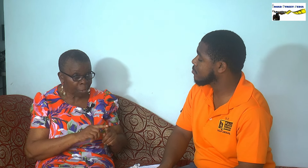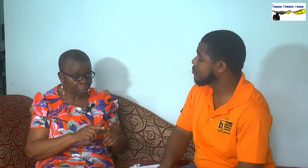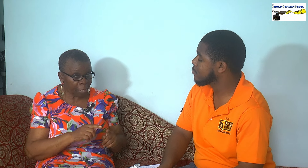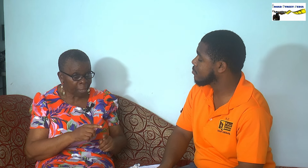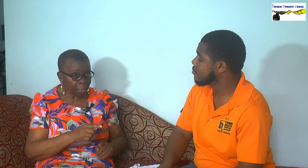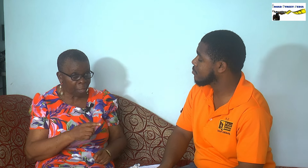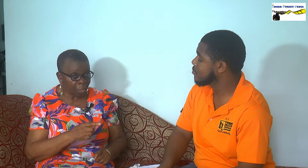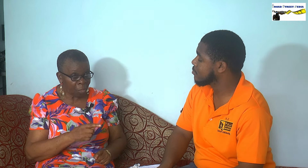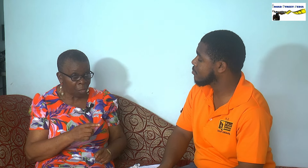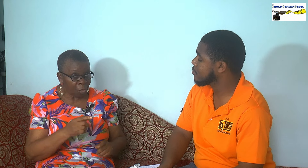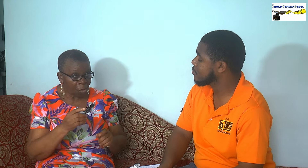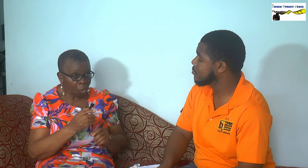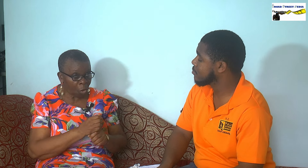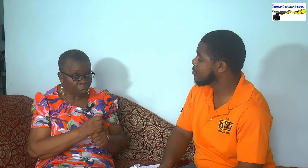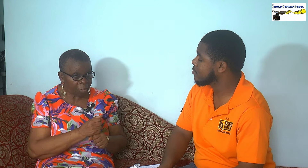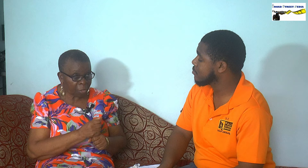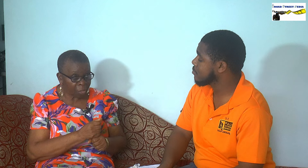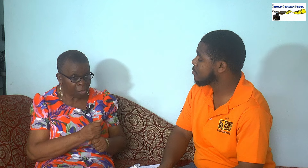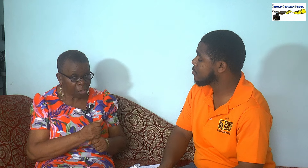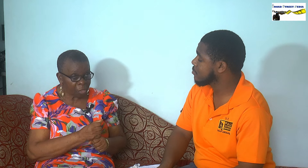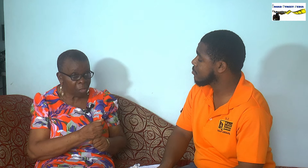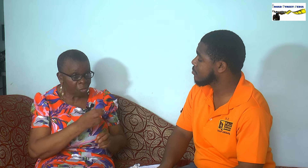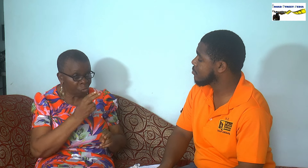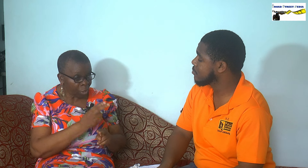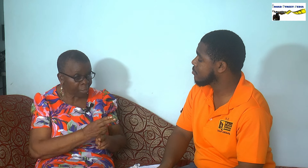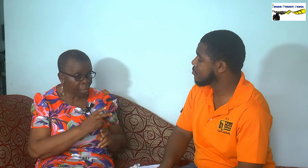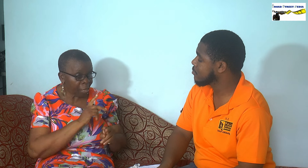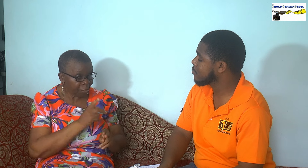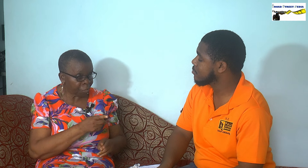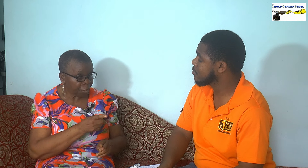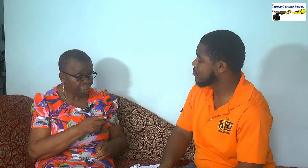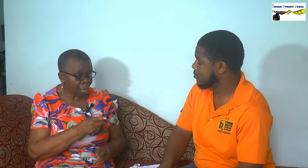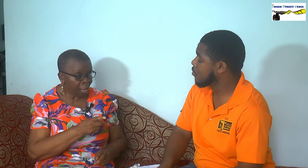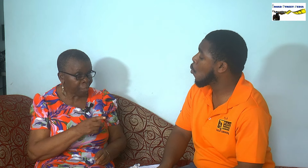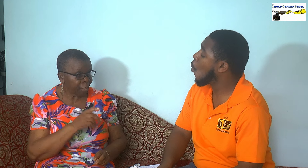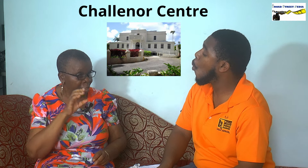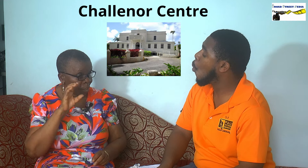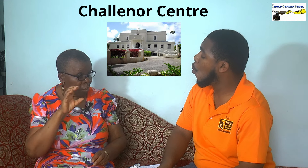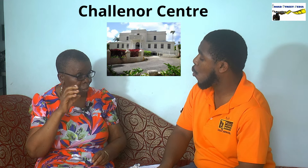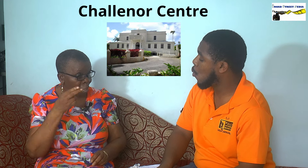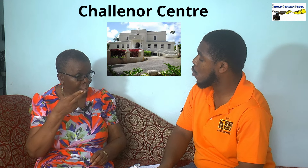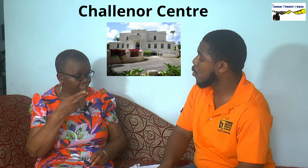but I got the right answer at